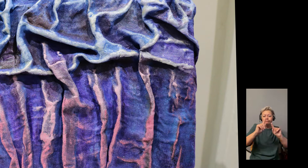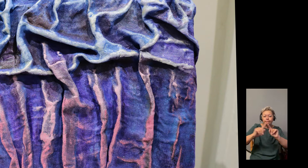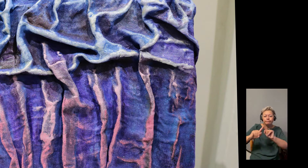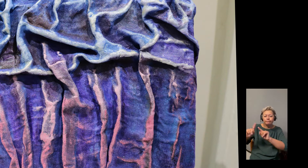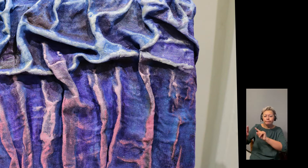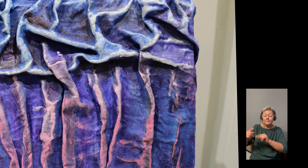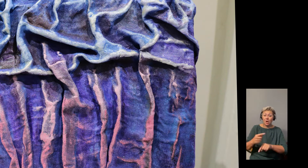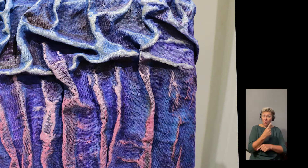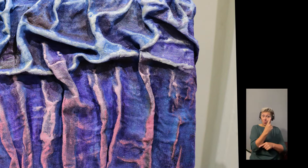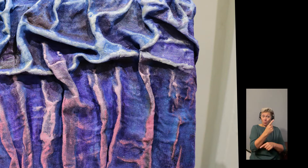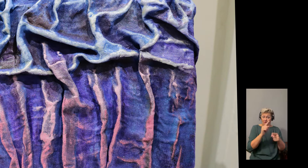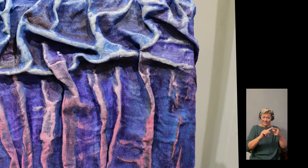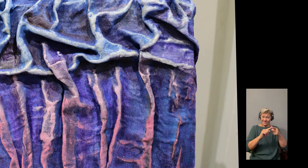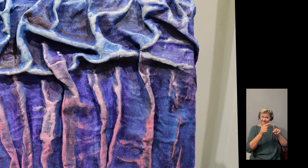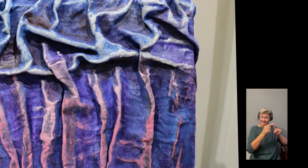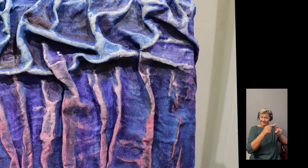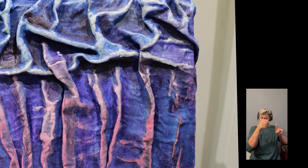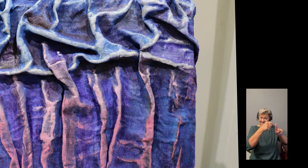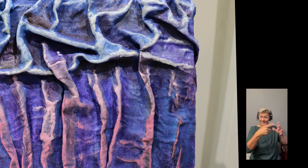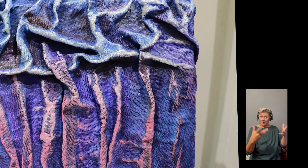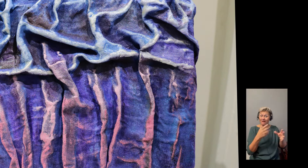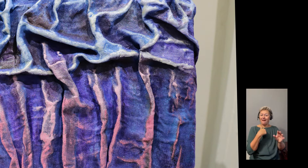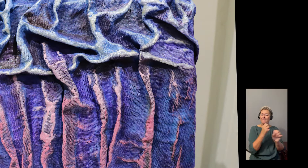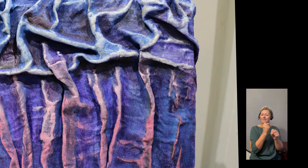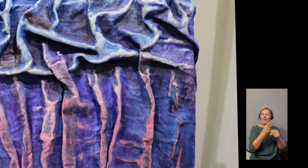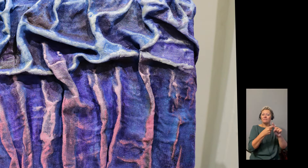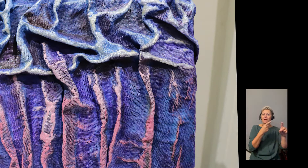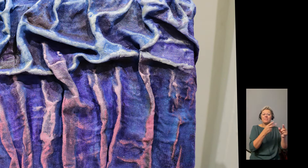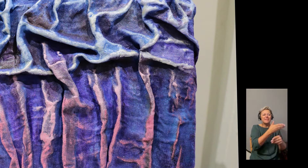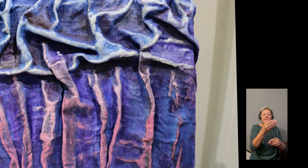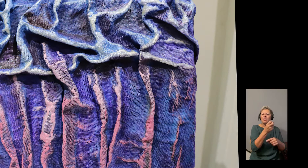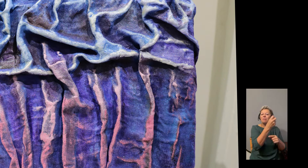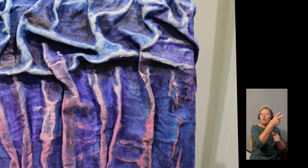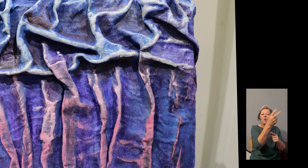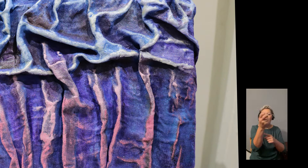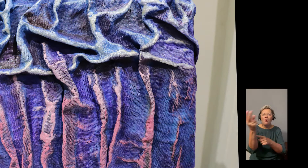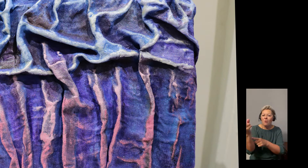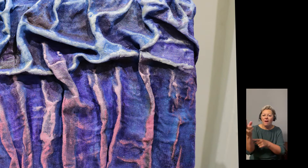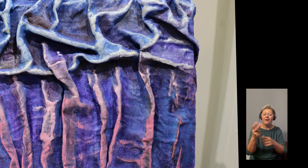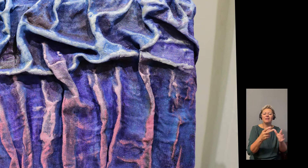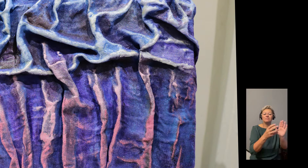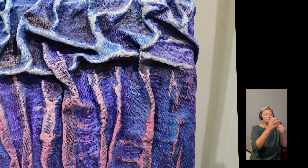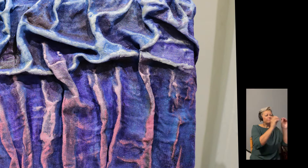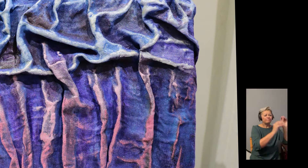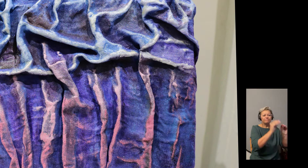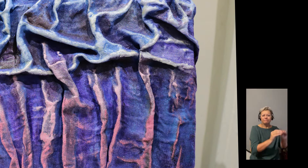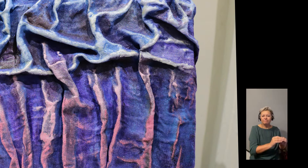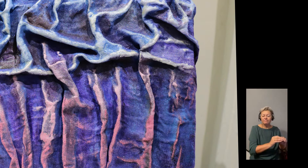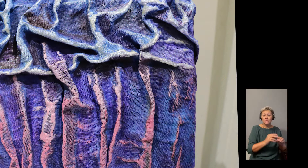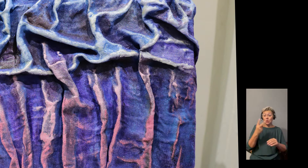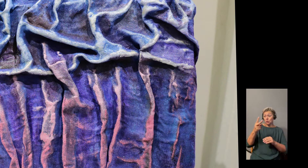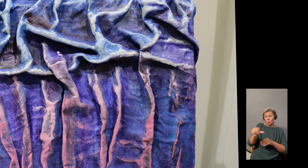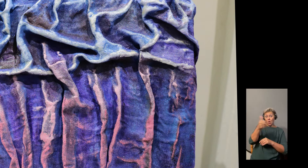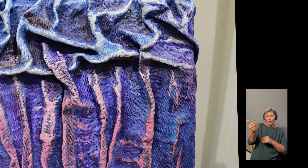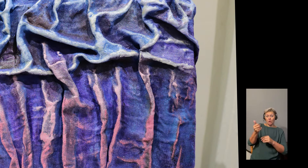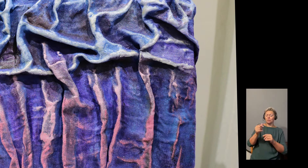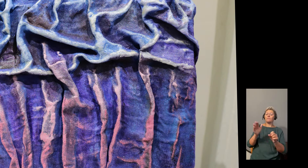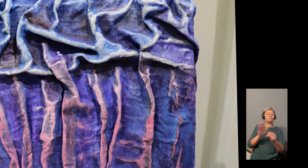from found objects or throwaway items. 2 small pieces are purely abstract textures. The third body